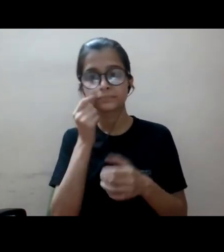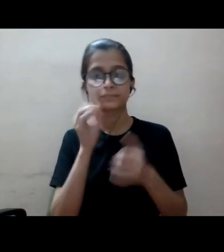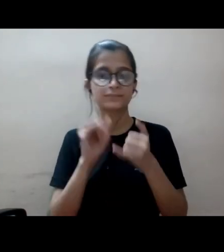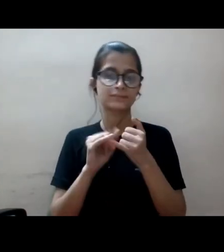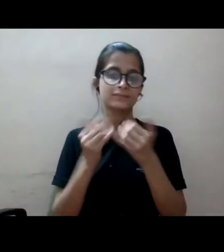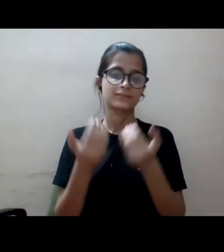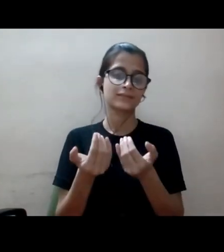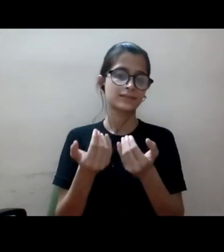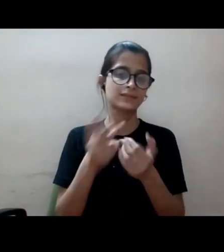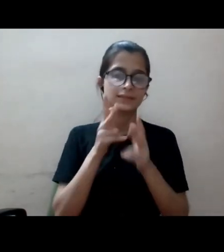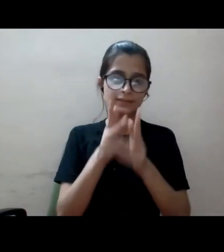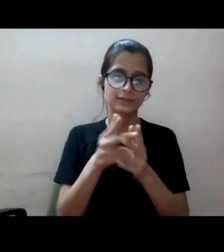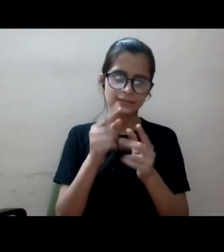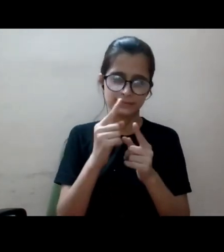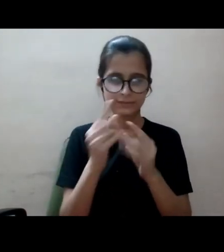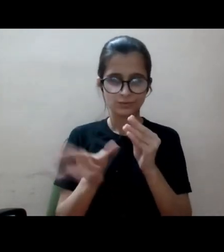now. Sayujya Santosh.